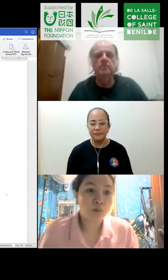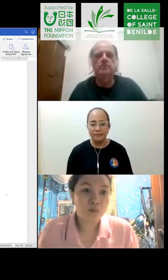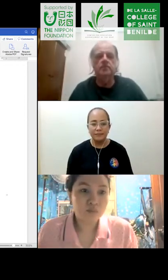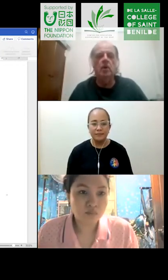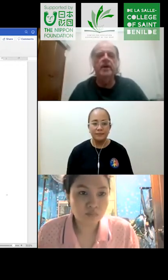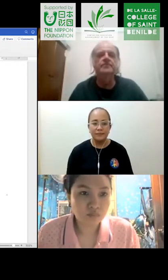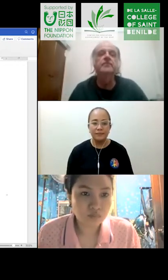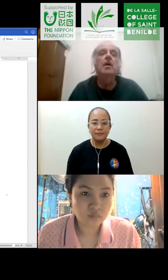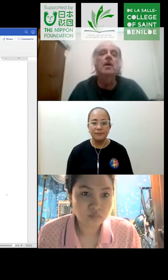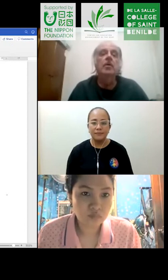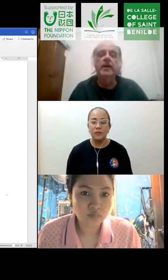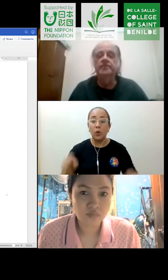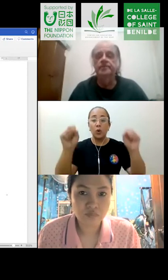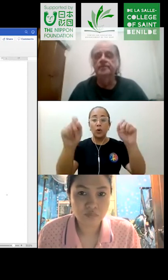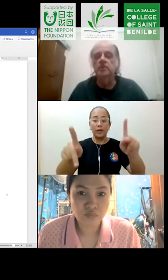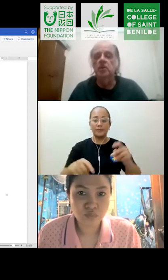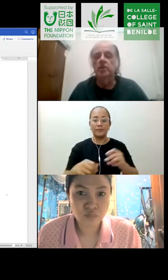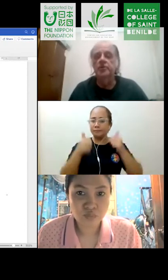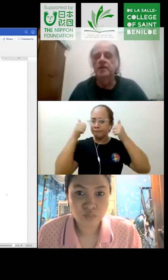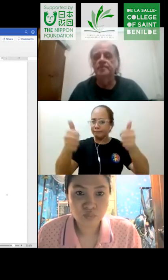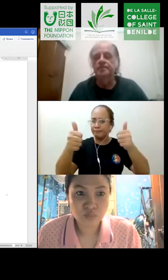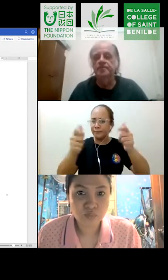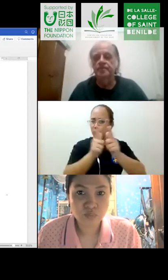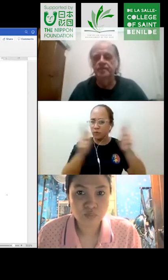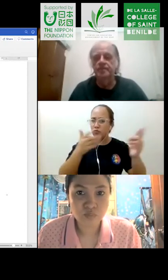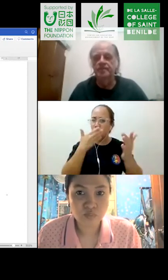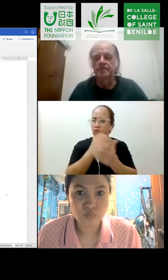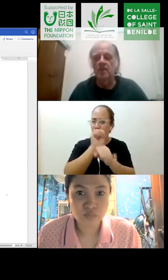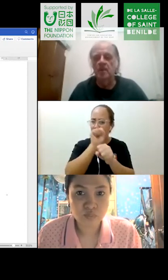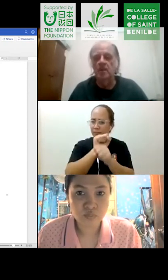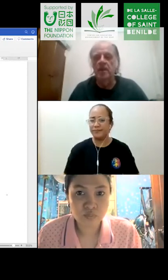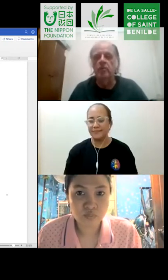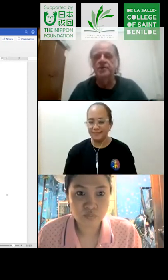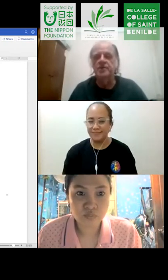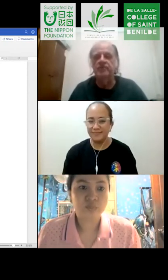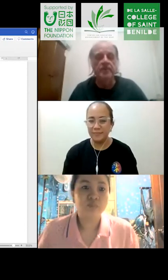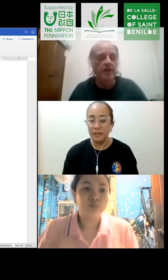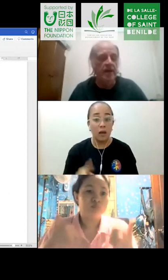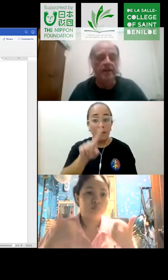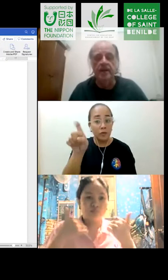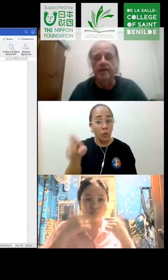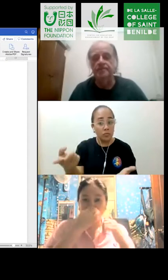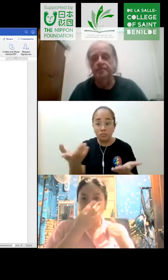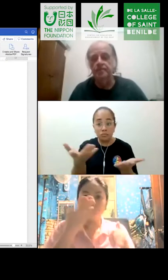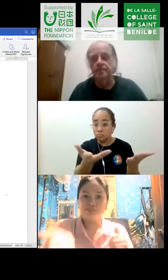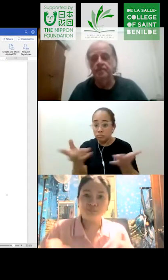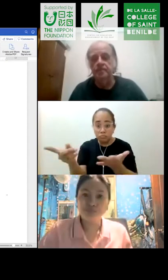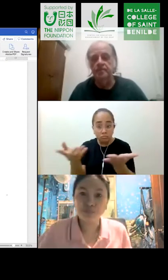Right. Okay, great. Good job. Any questions from anybody